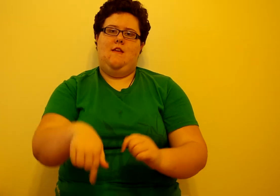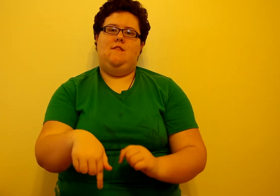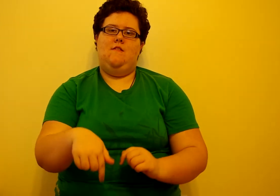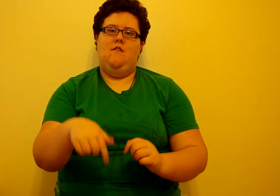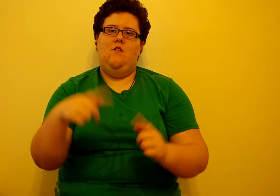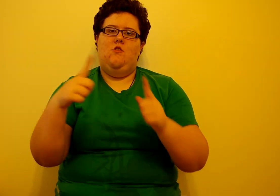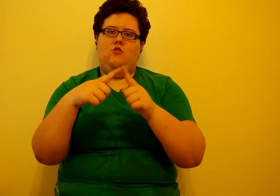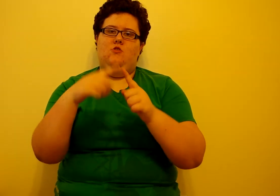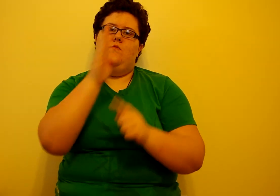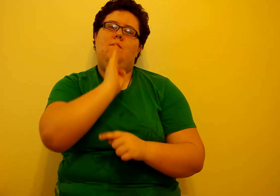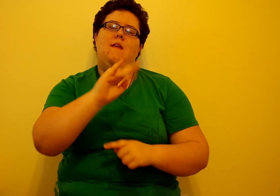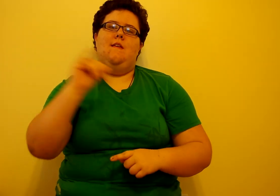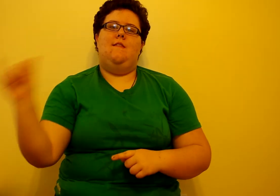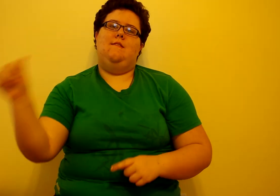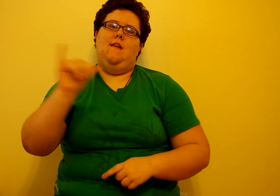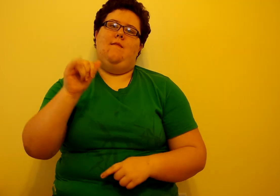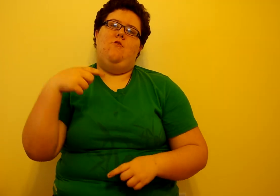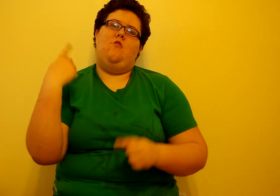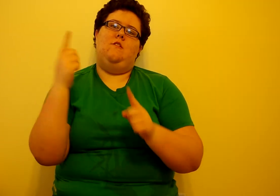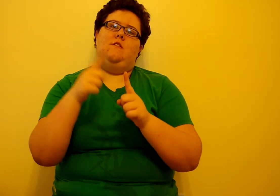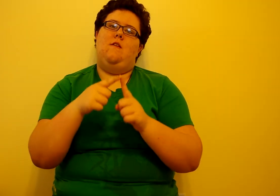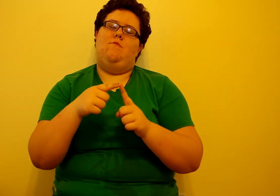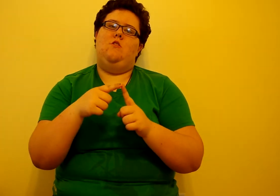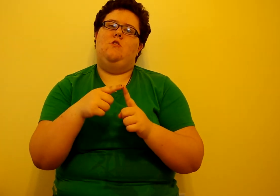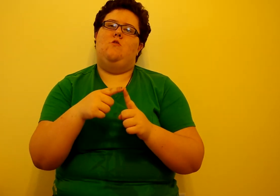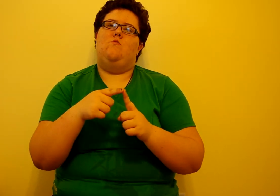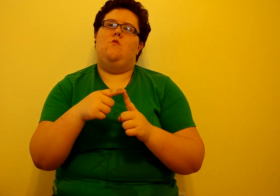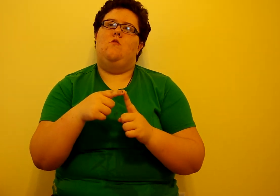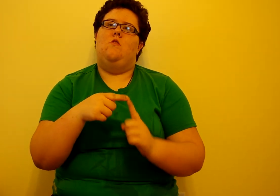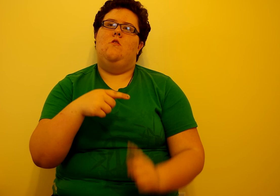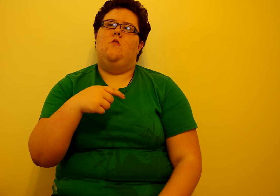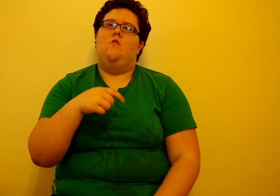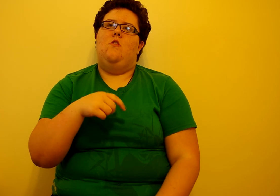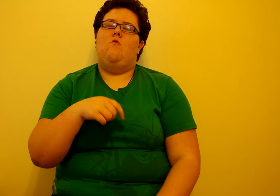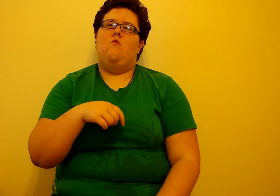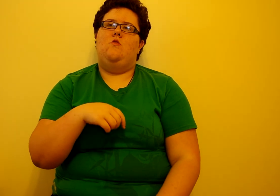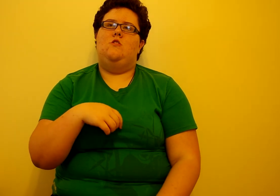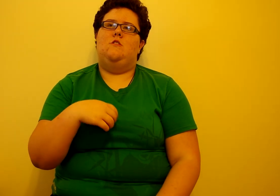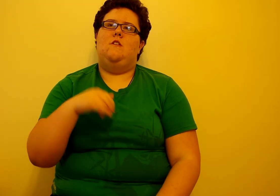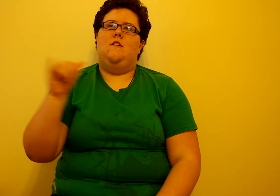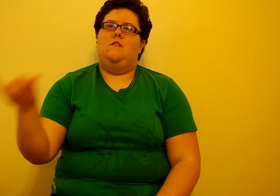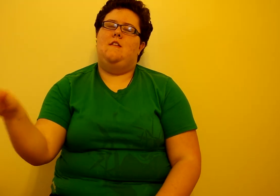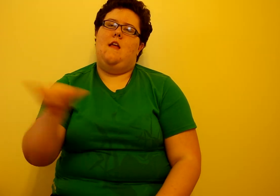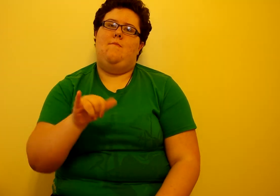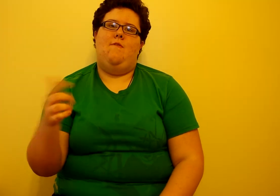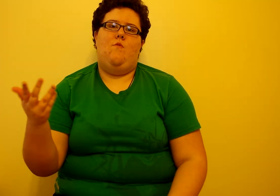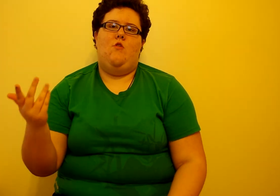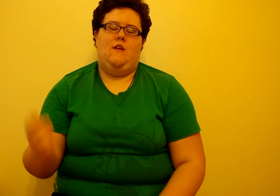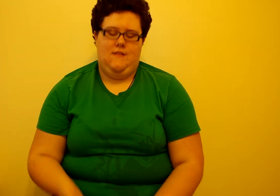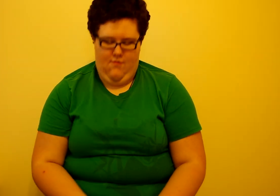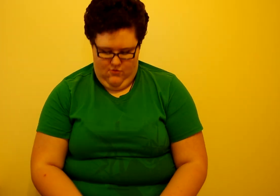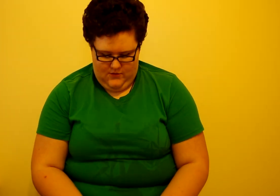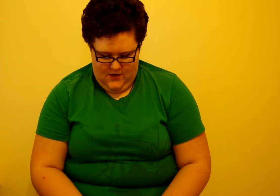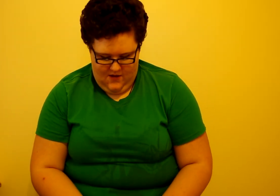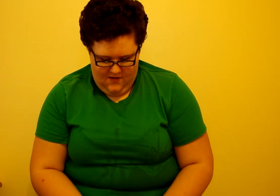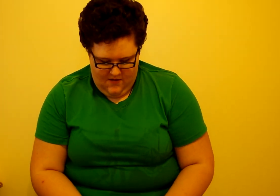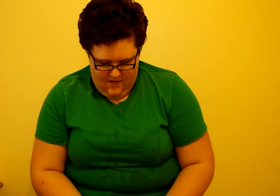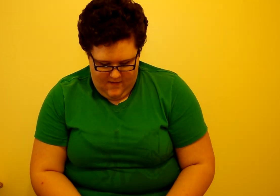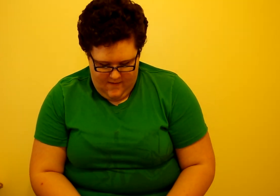this to be the same. You can skip the two. You could just sign same if you want, I suppose.